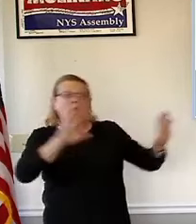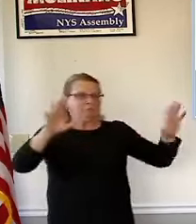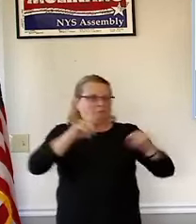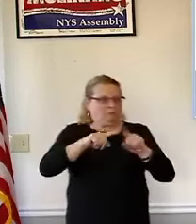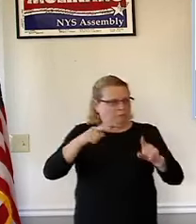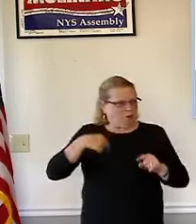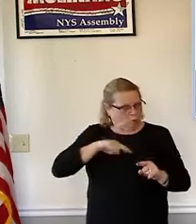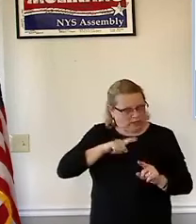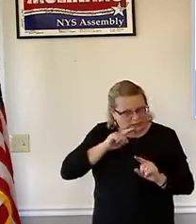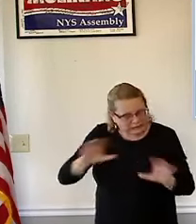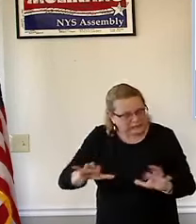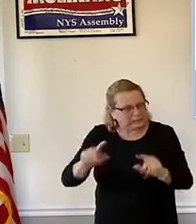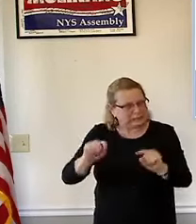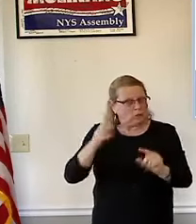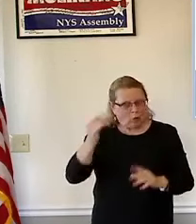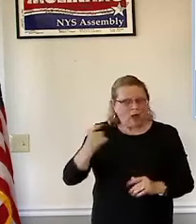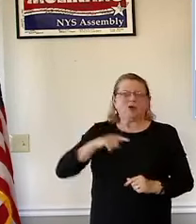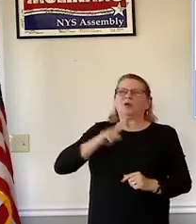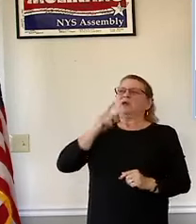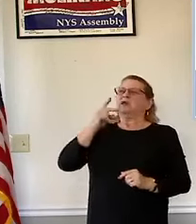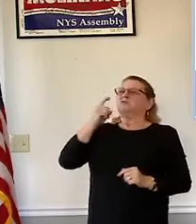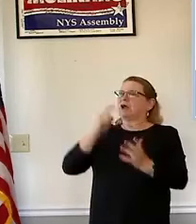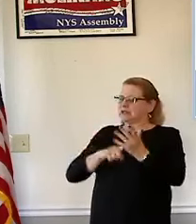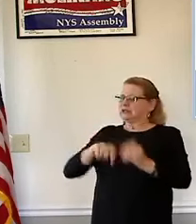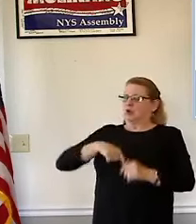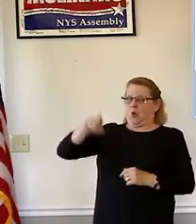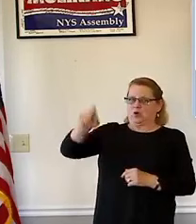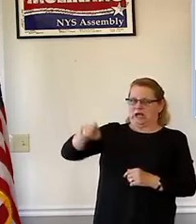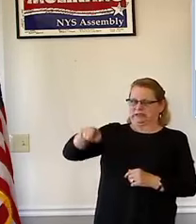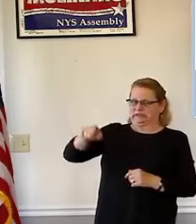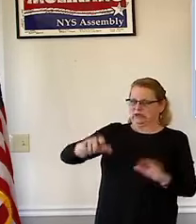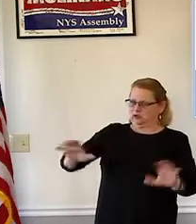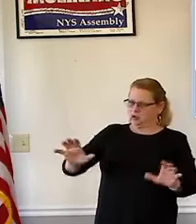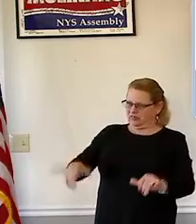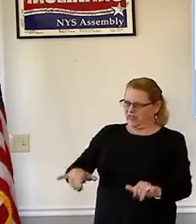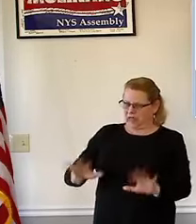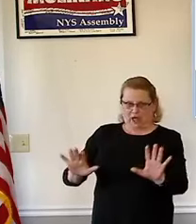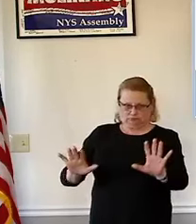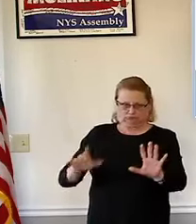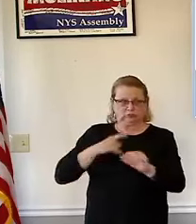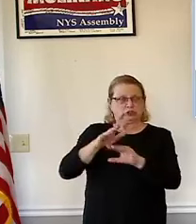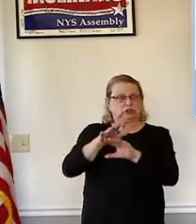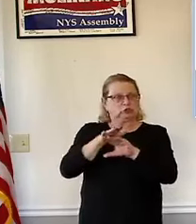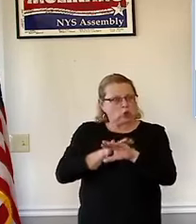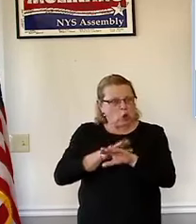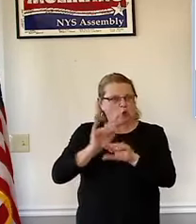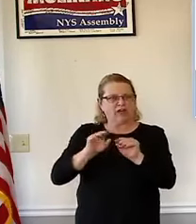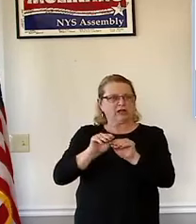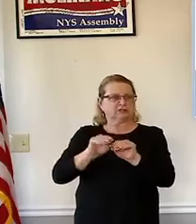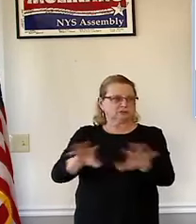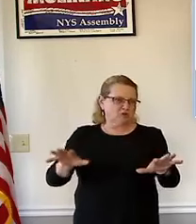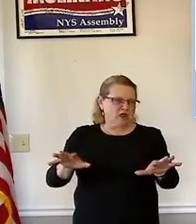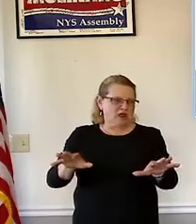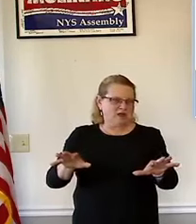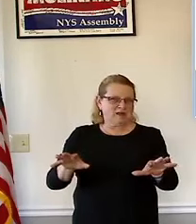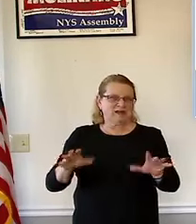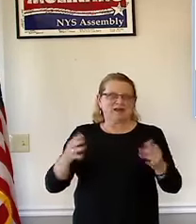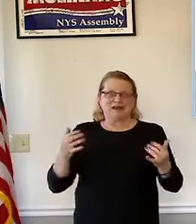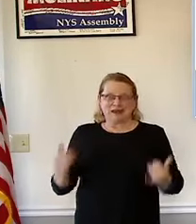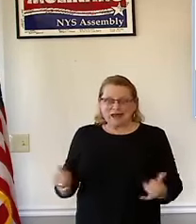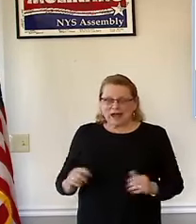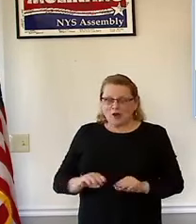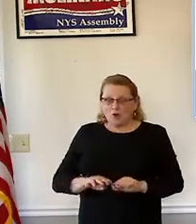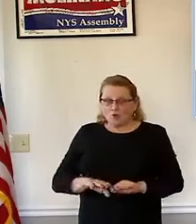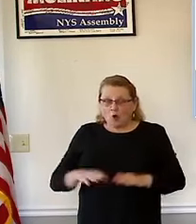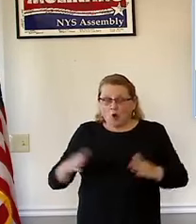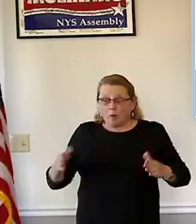because we knew it was necessary at the time in order to take that action to slow the transmission. As we began this reopening